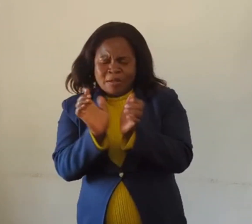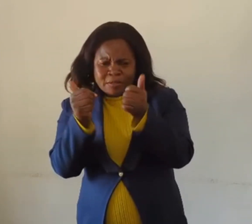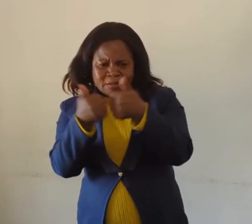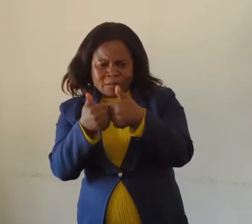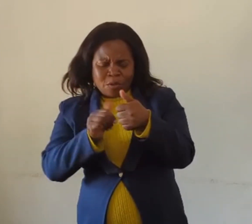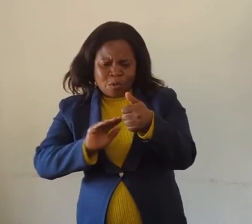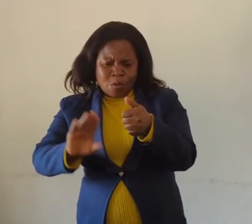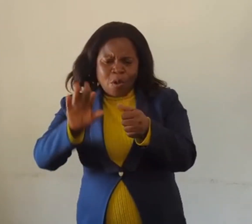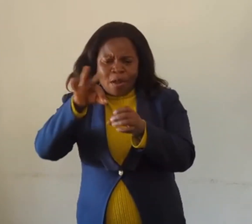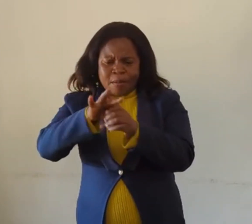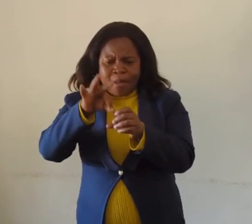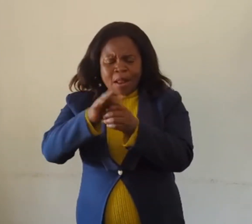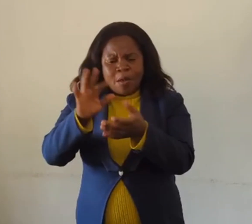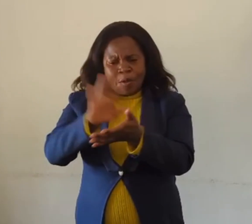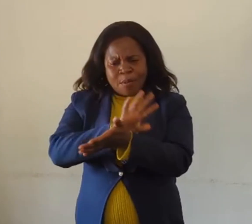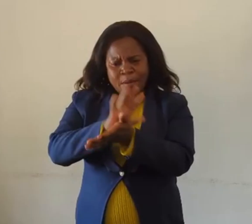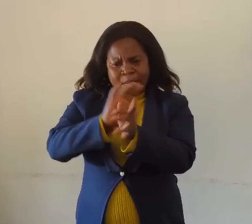paper issued to the voter.